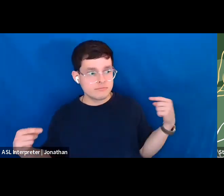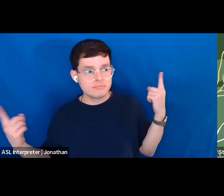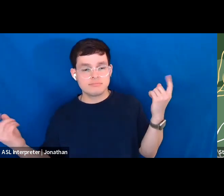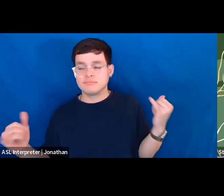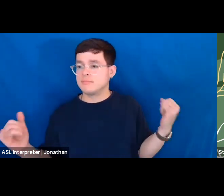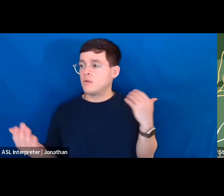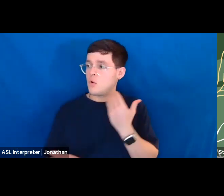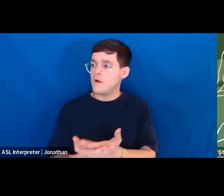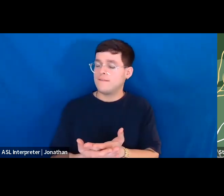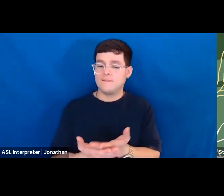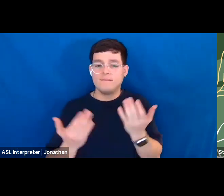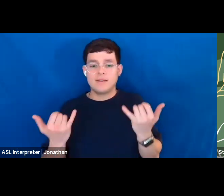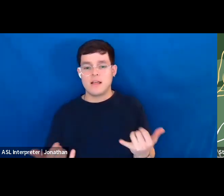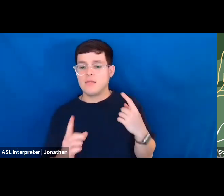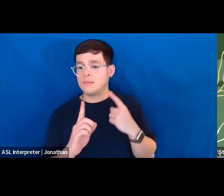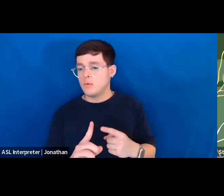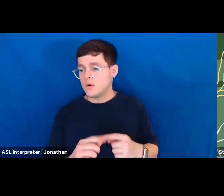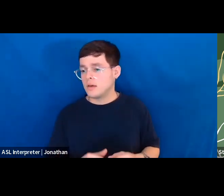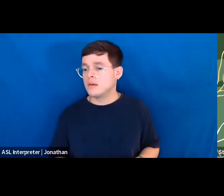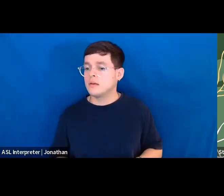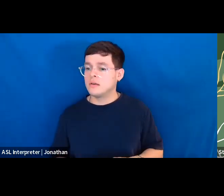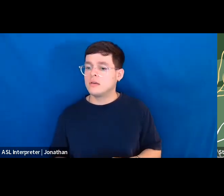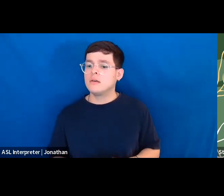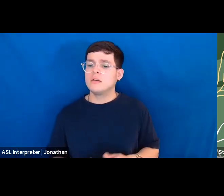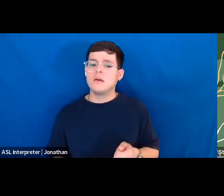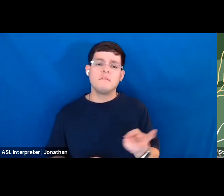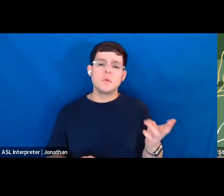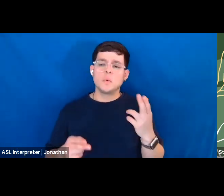And there are probably a few names that we've